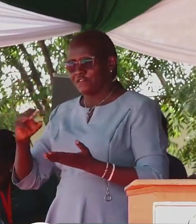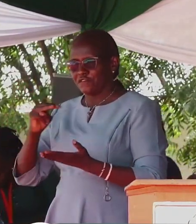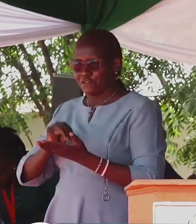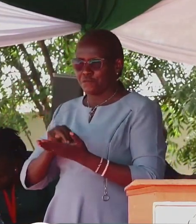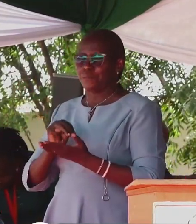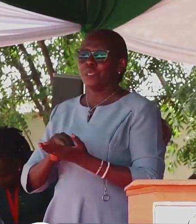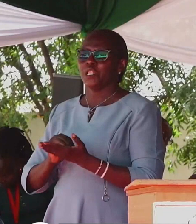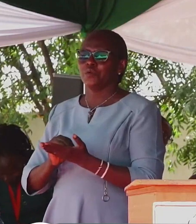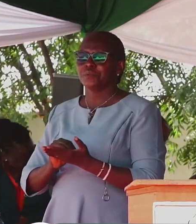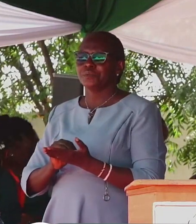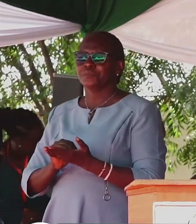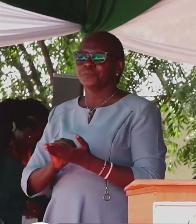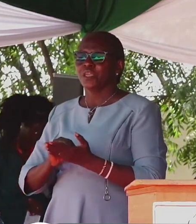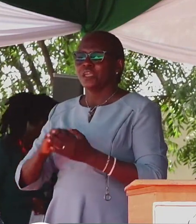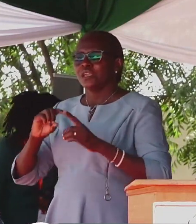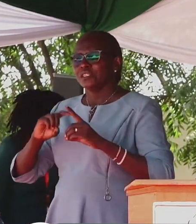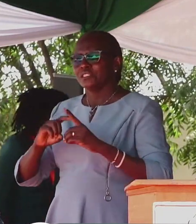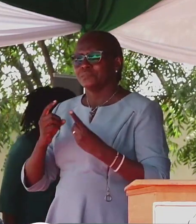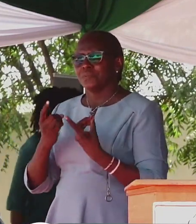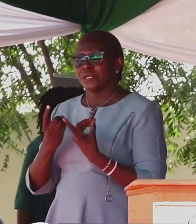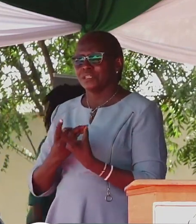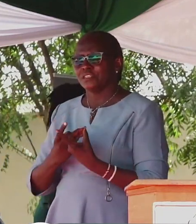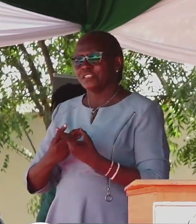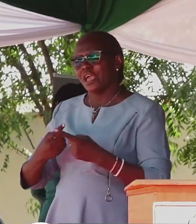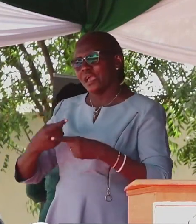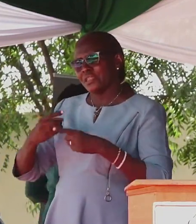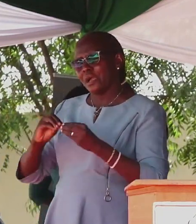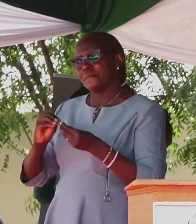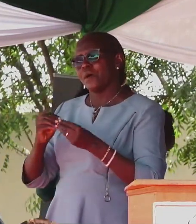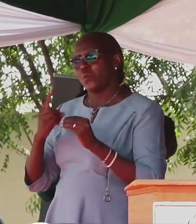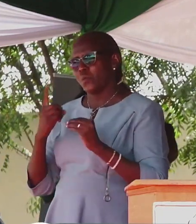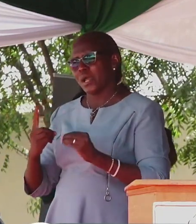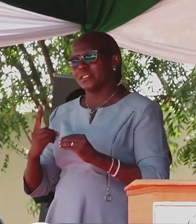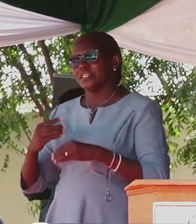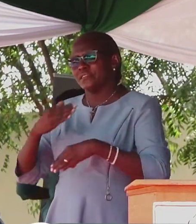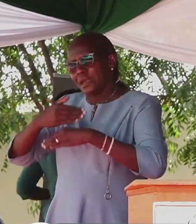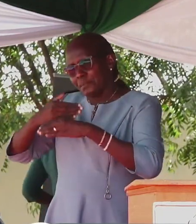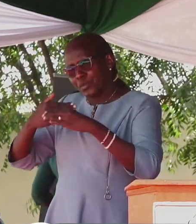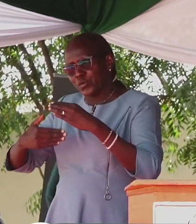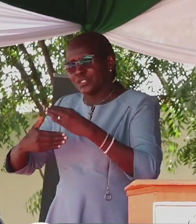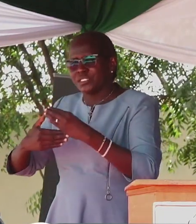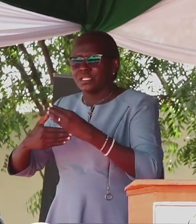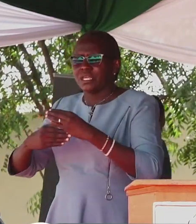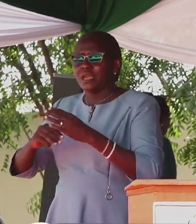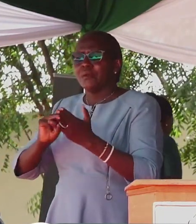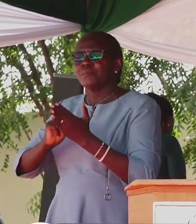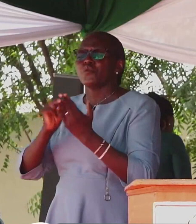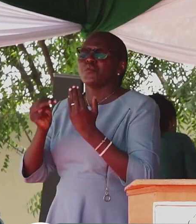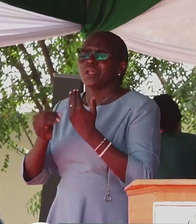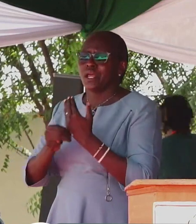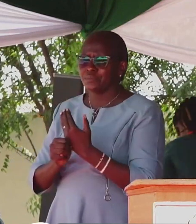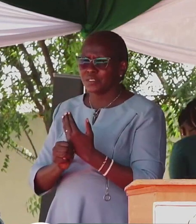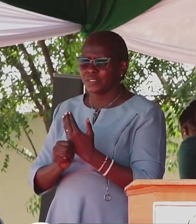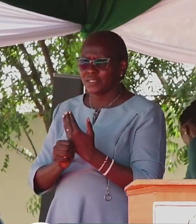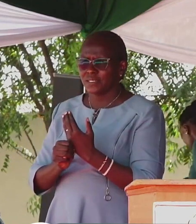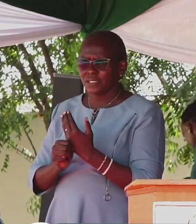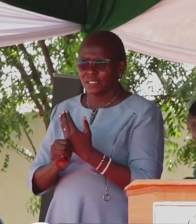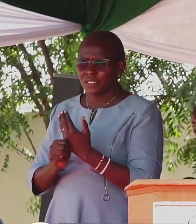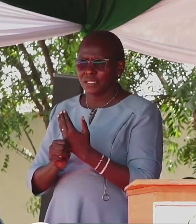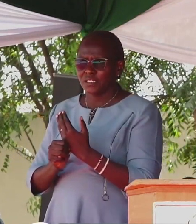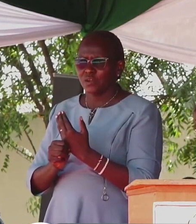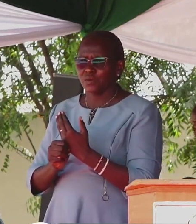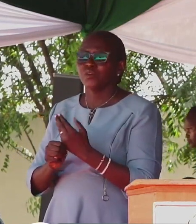we also, in the department, we need in terms of infrastructure. Now, in terms of the programs, I think I'll just mention